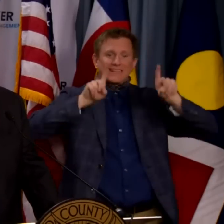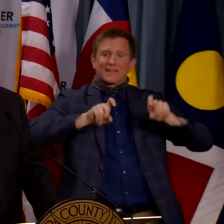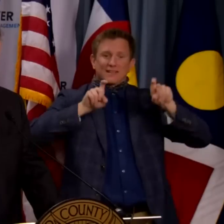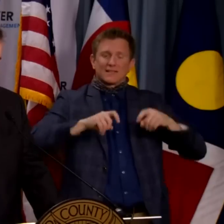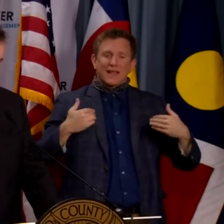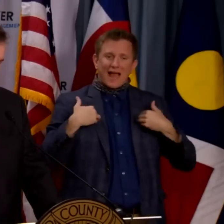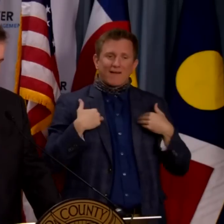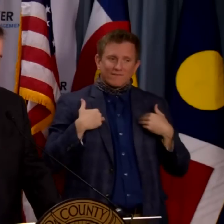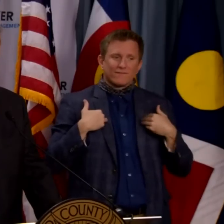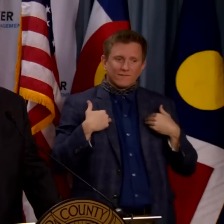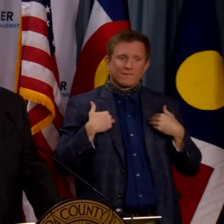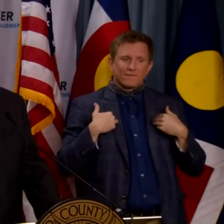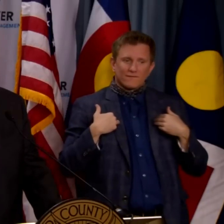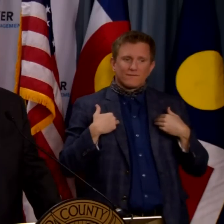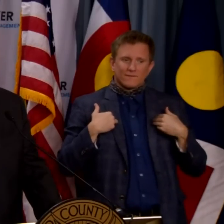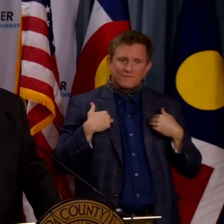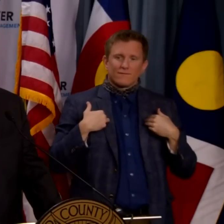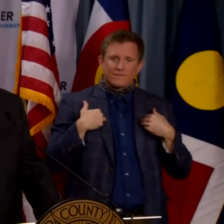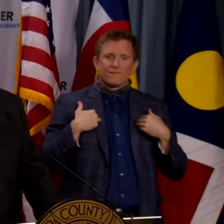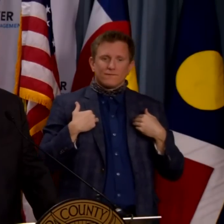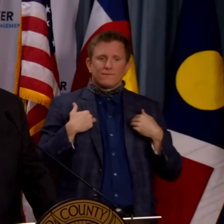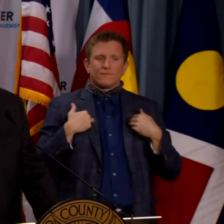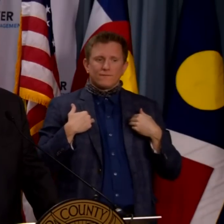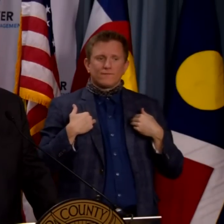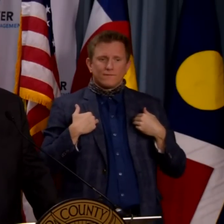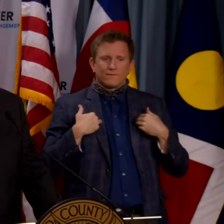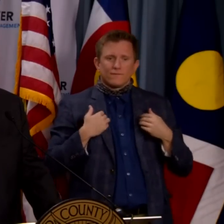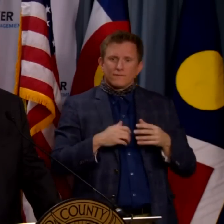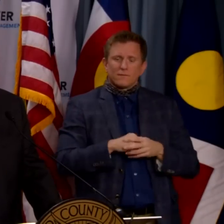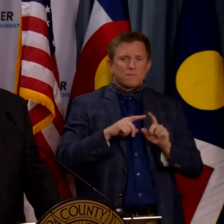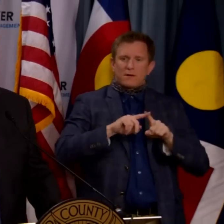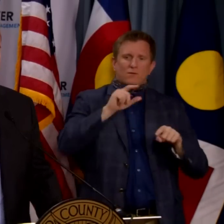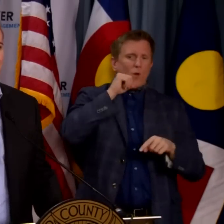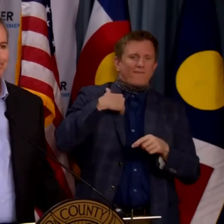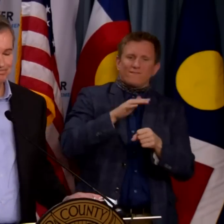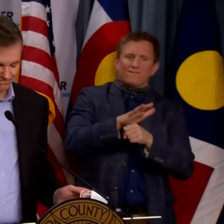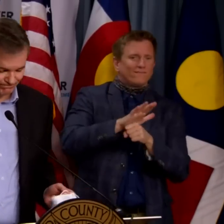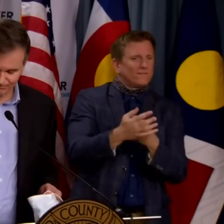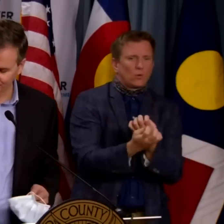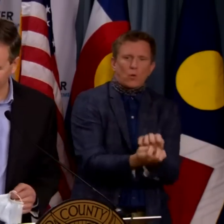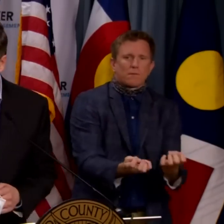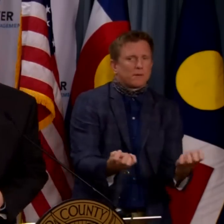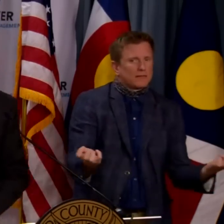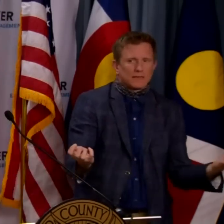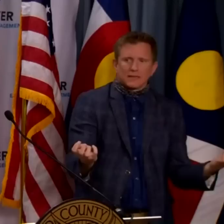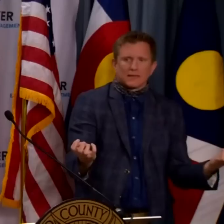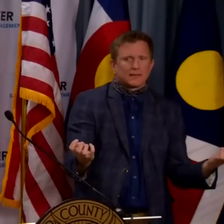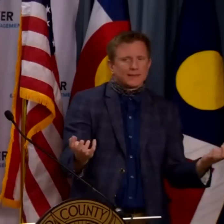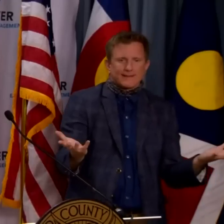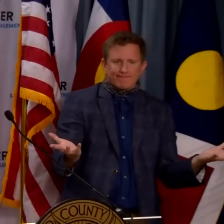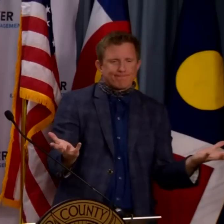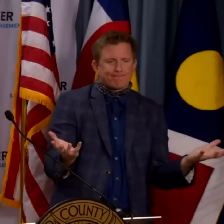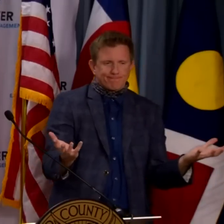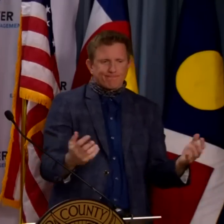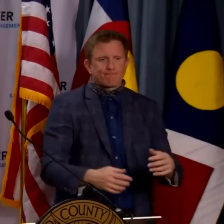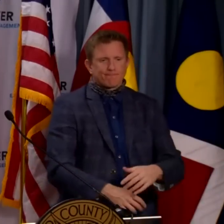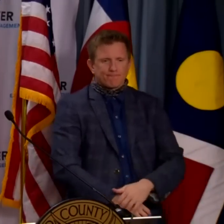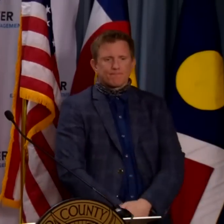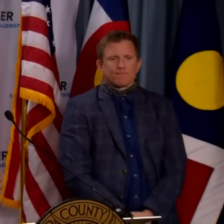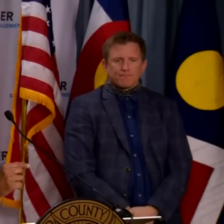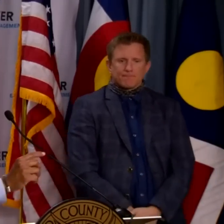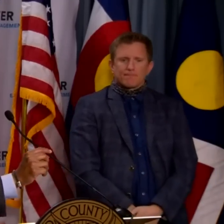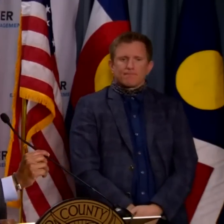looked last week, cumulative throughout the city, it's in the hundreds. But what continues to be a